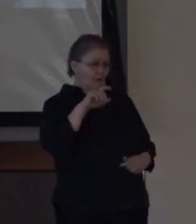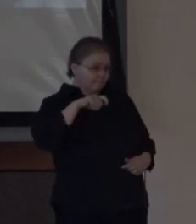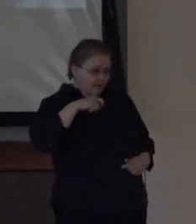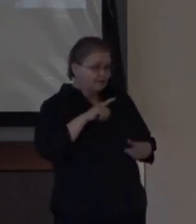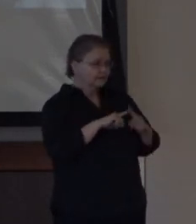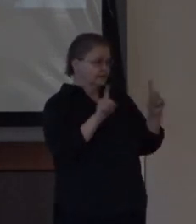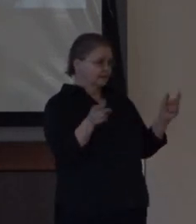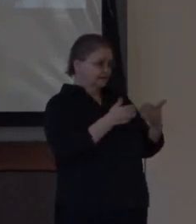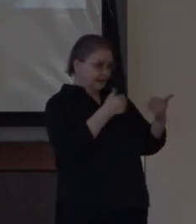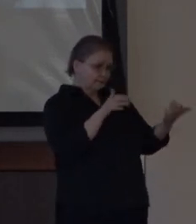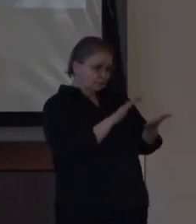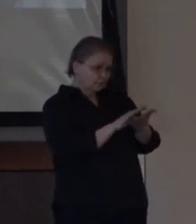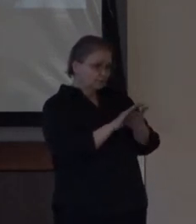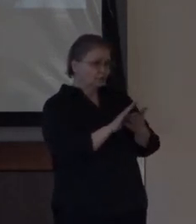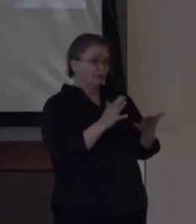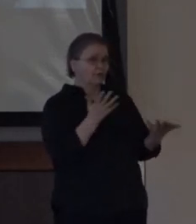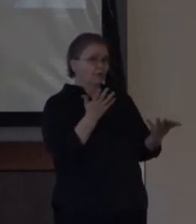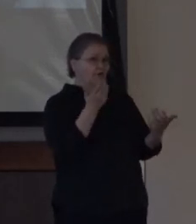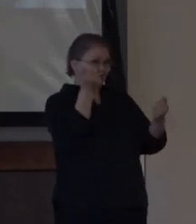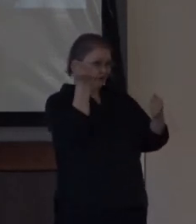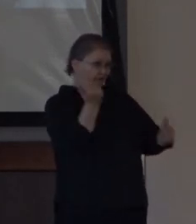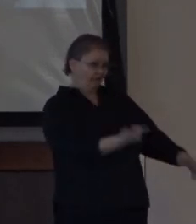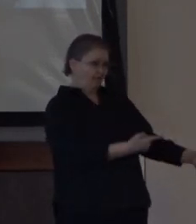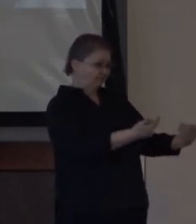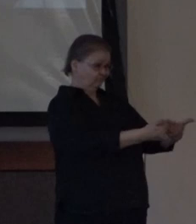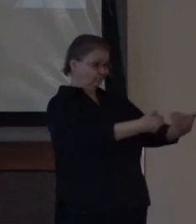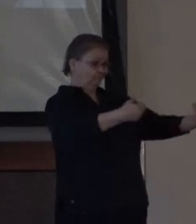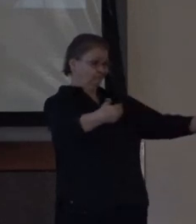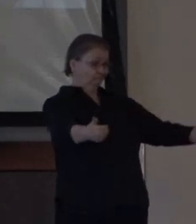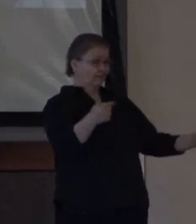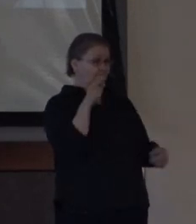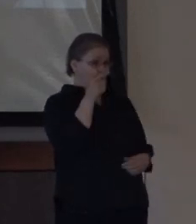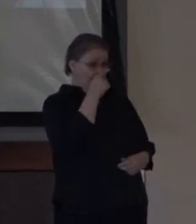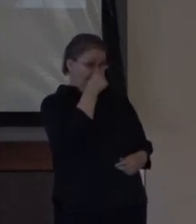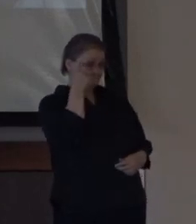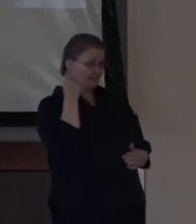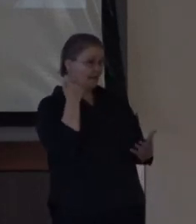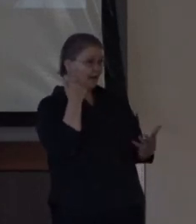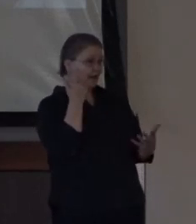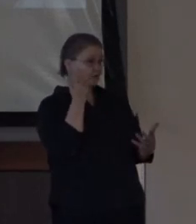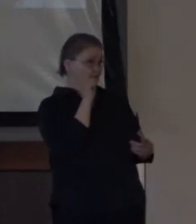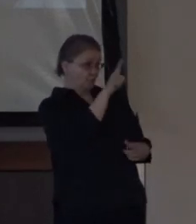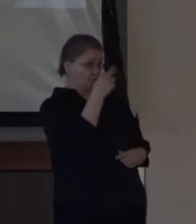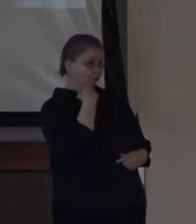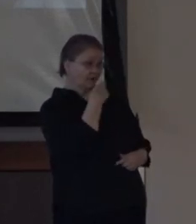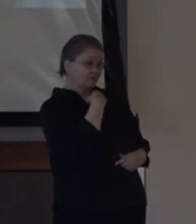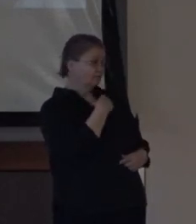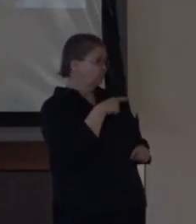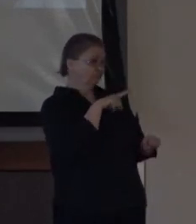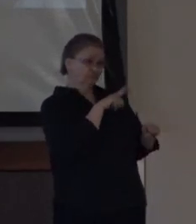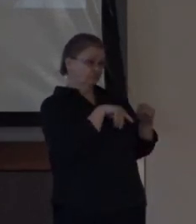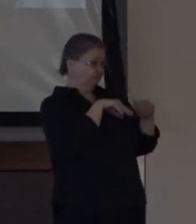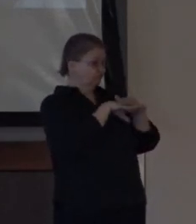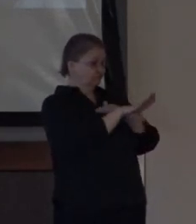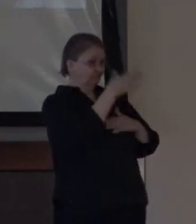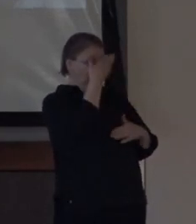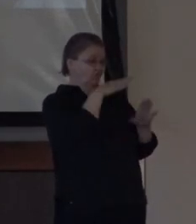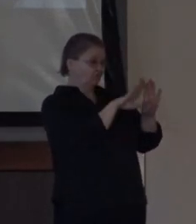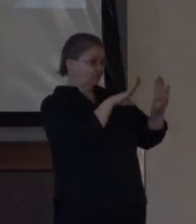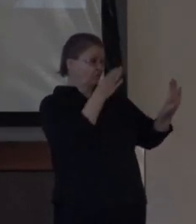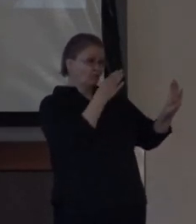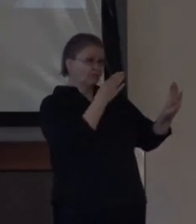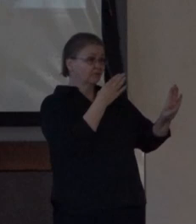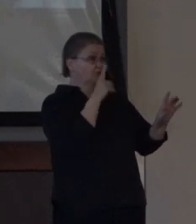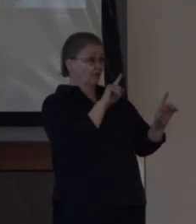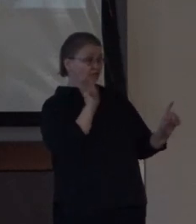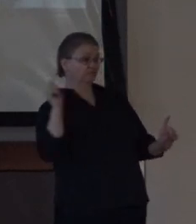schools, separate just about everything. And if you were black and you wanted to go eat at the restaurant, you could not enter through the front door. You